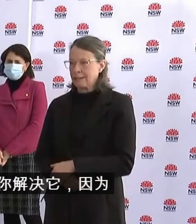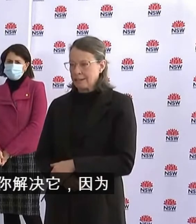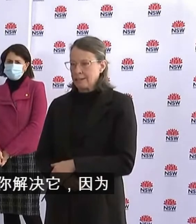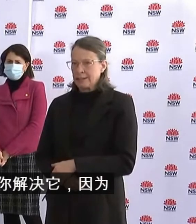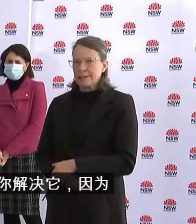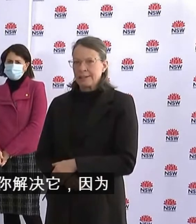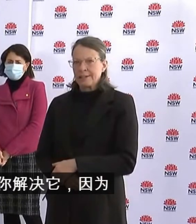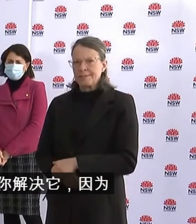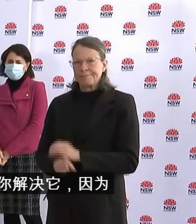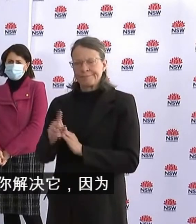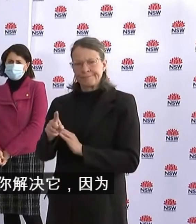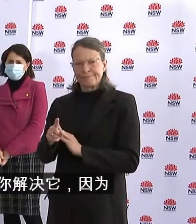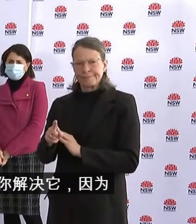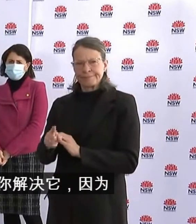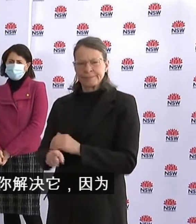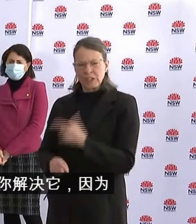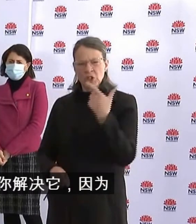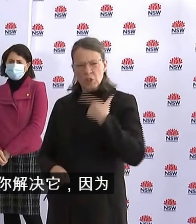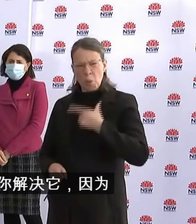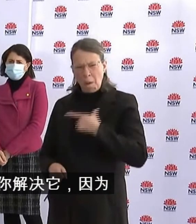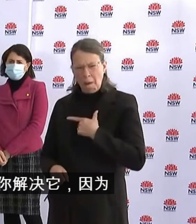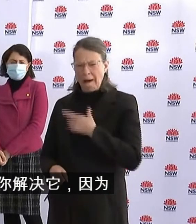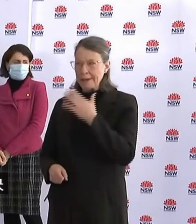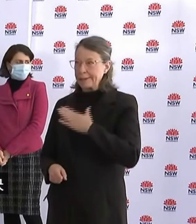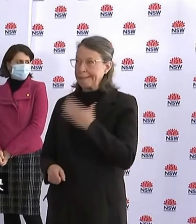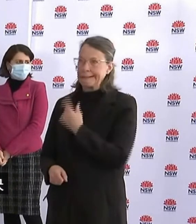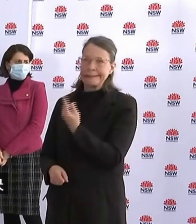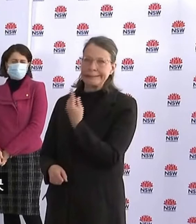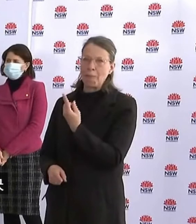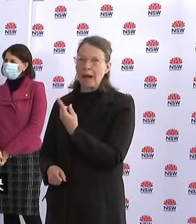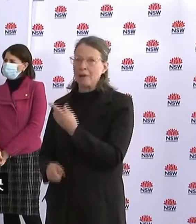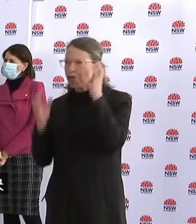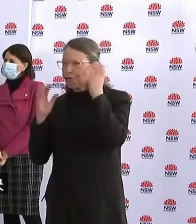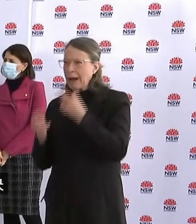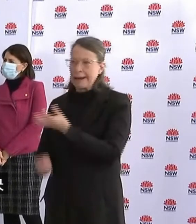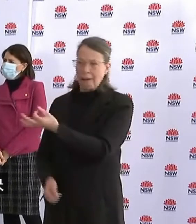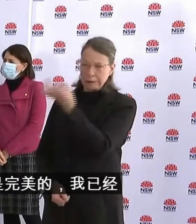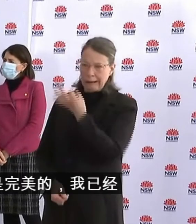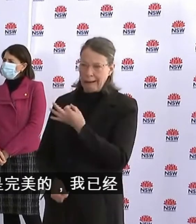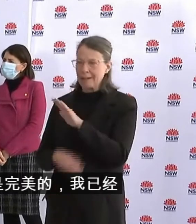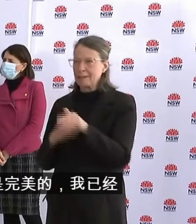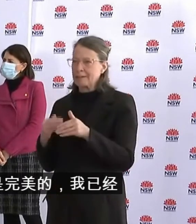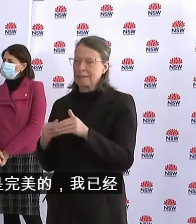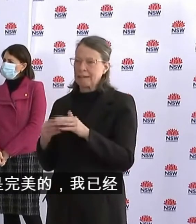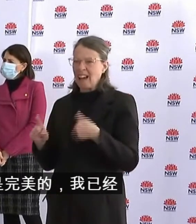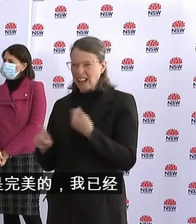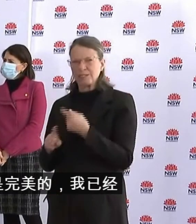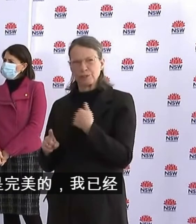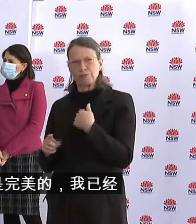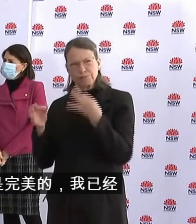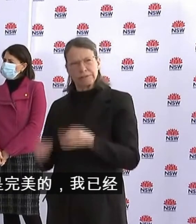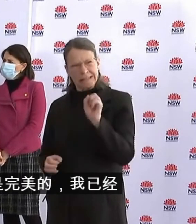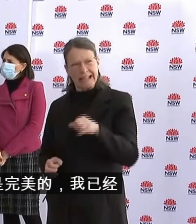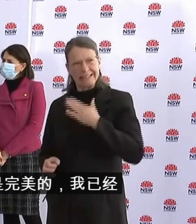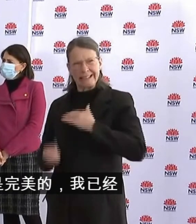with... Yeah, why did it take the media raising this issue for you to fix it? Because there are a whole host of issues that are being progressively... It's like